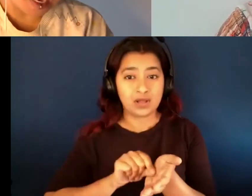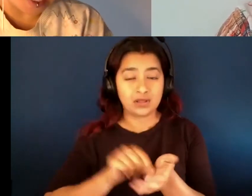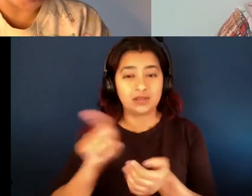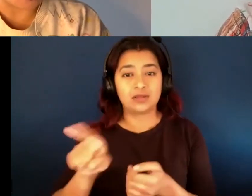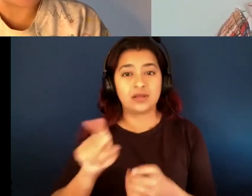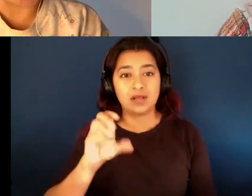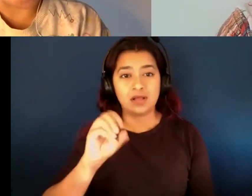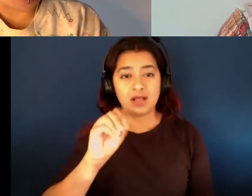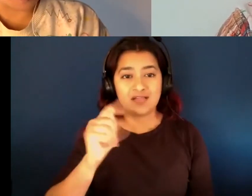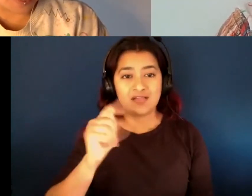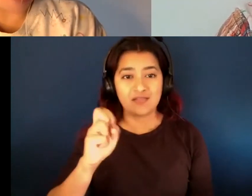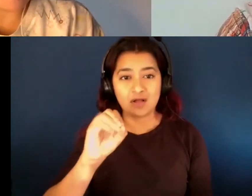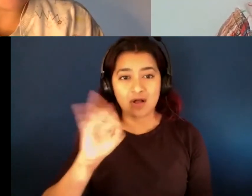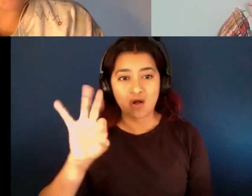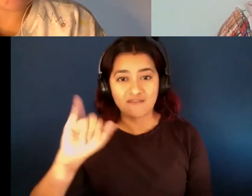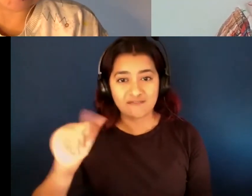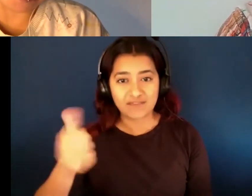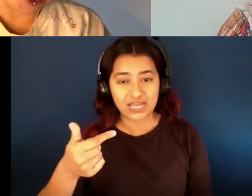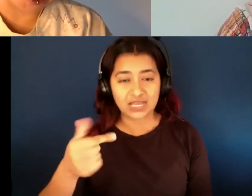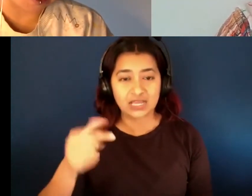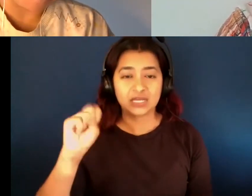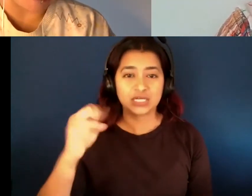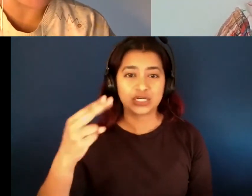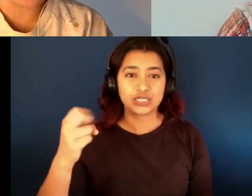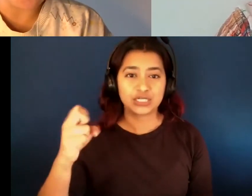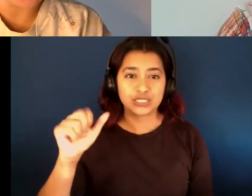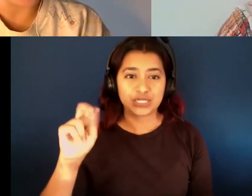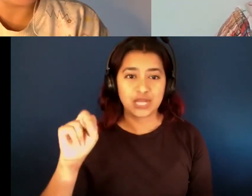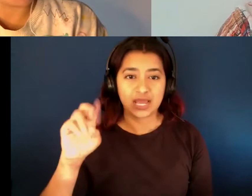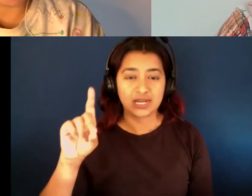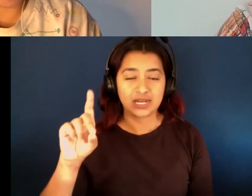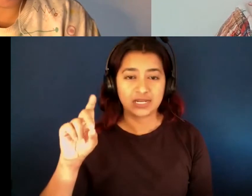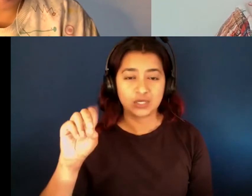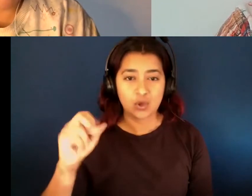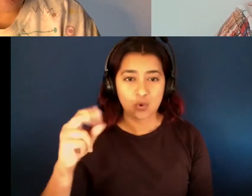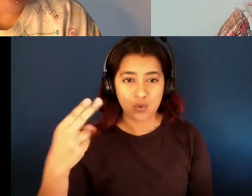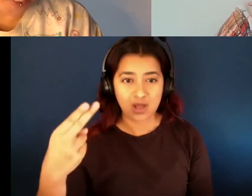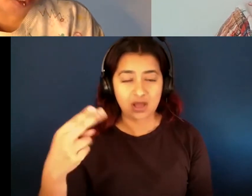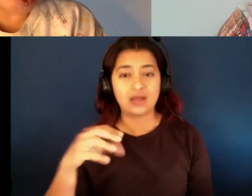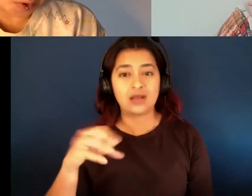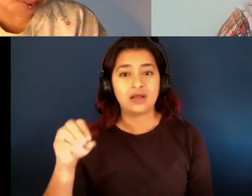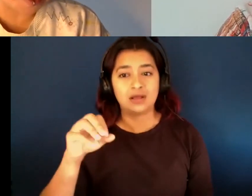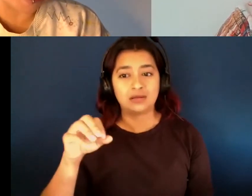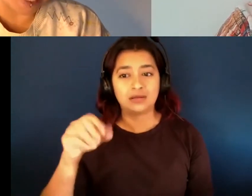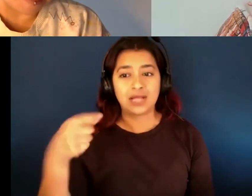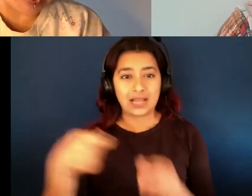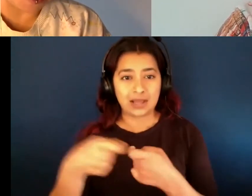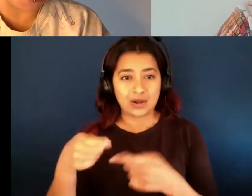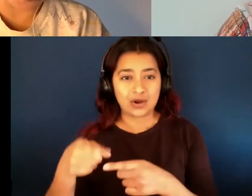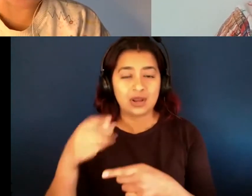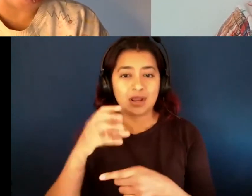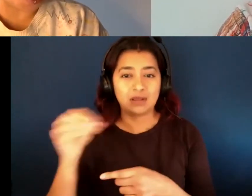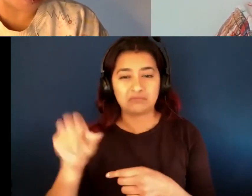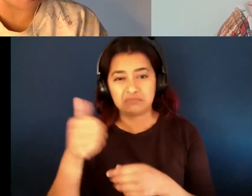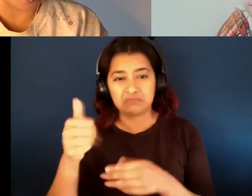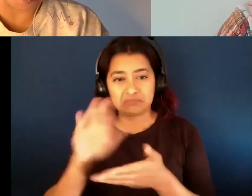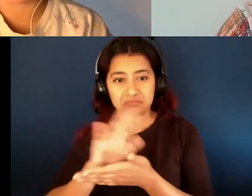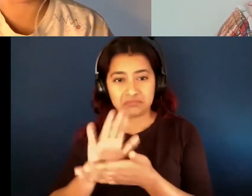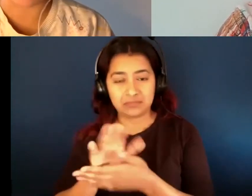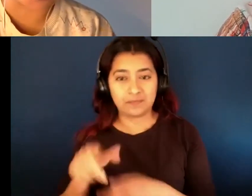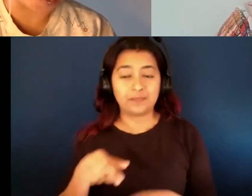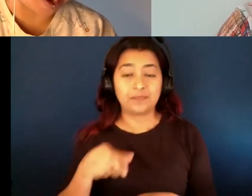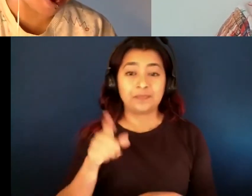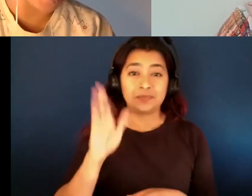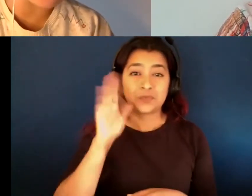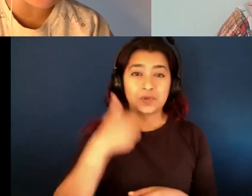Offing, Shenandoah, and the Electric Literature, and is forthcoming in Passages North, Salamander, No Tokens,